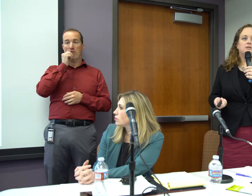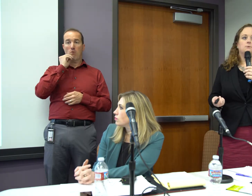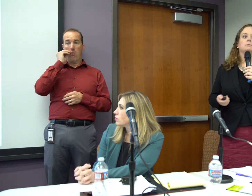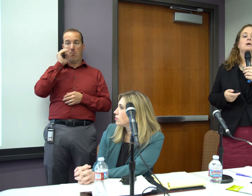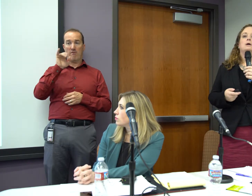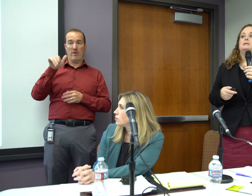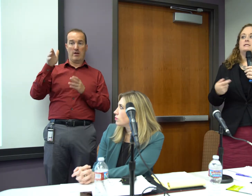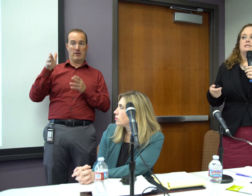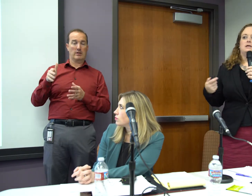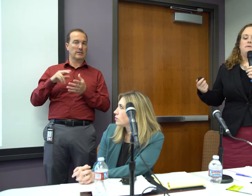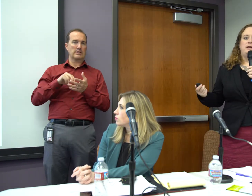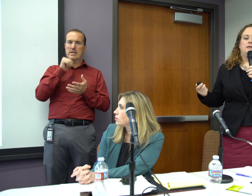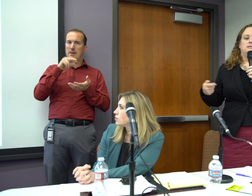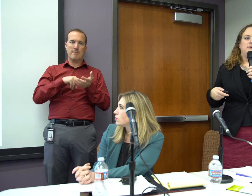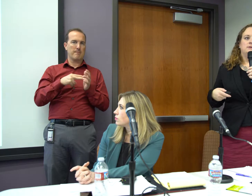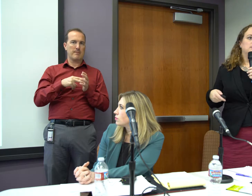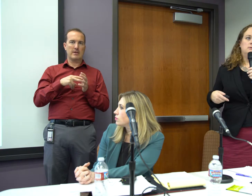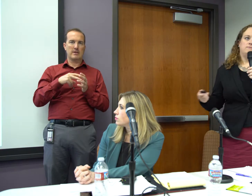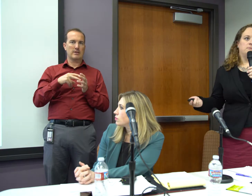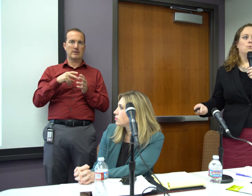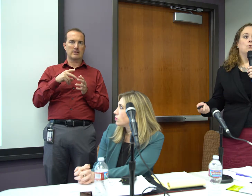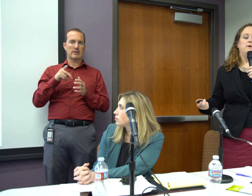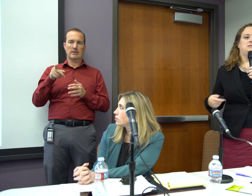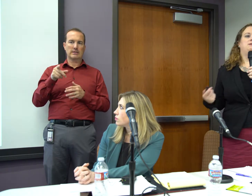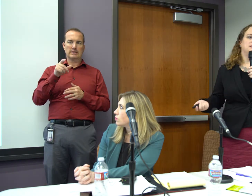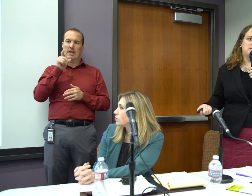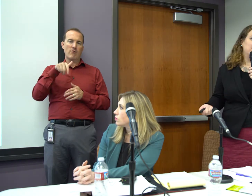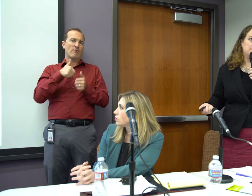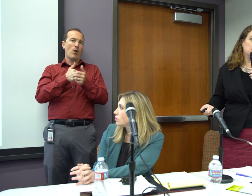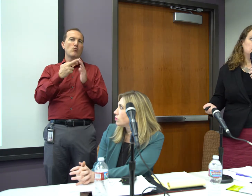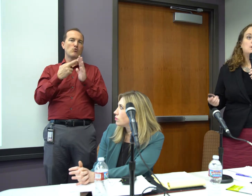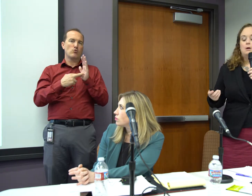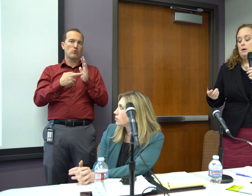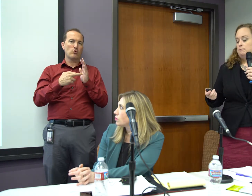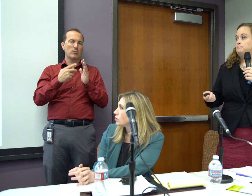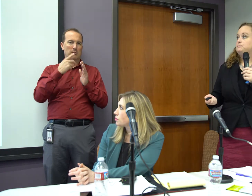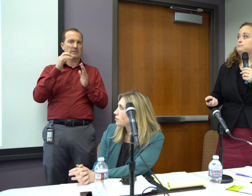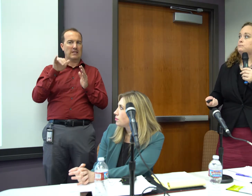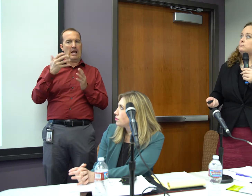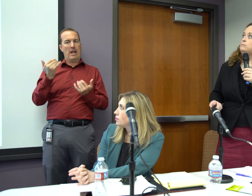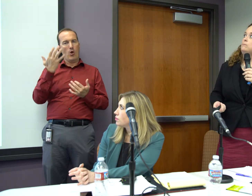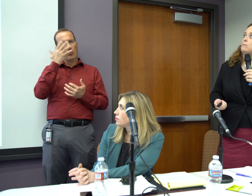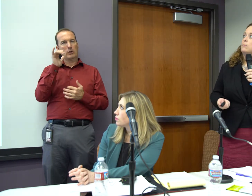that individual doesn't necessarily make it exempt from the rule, because nothing's exempt from the rule.